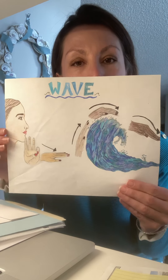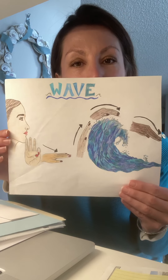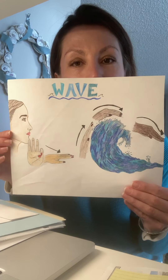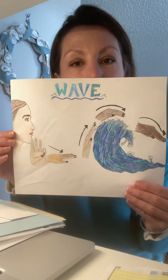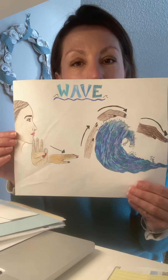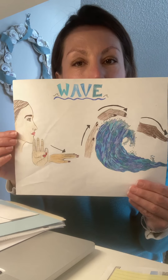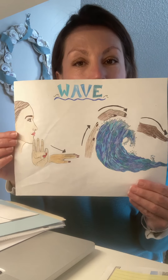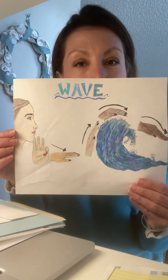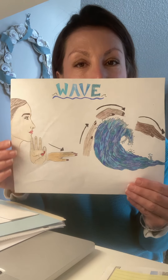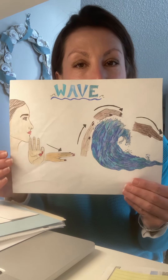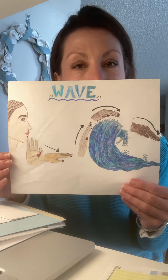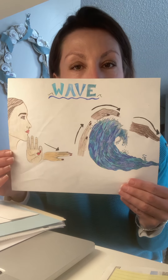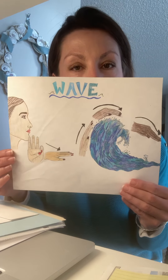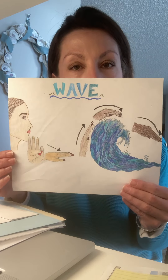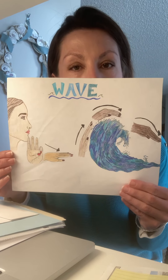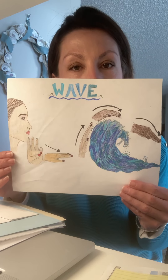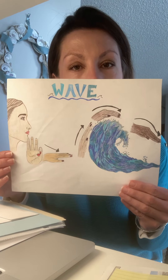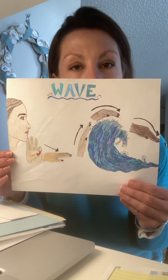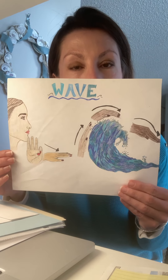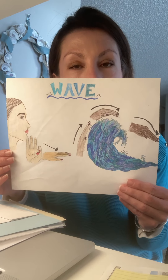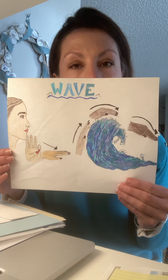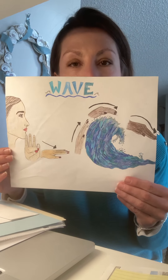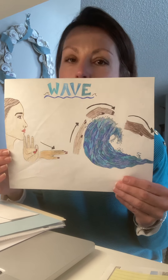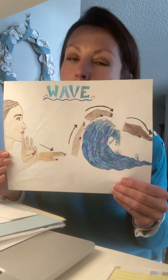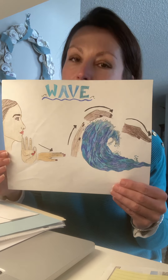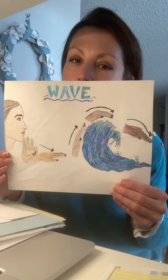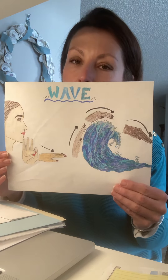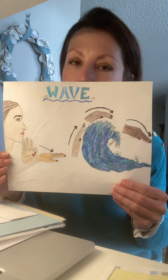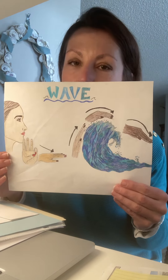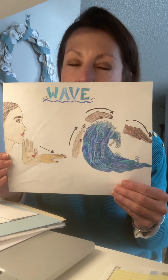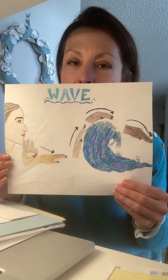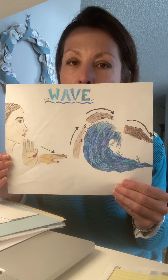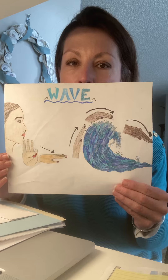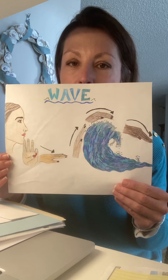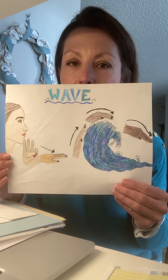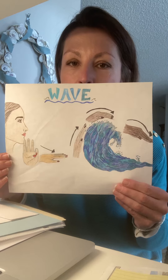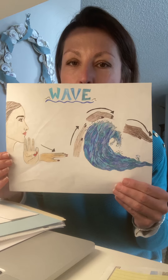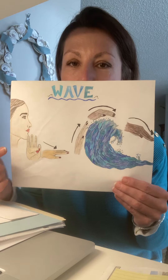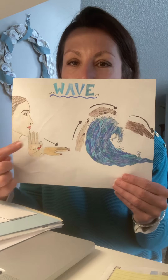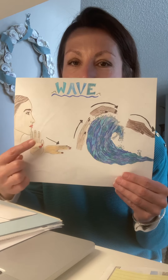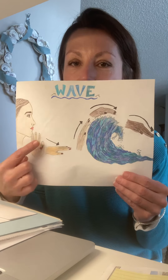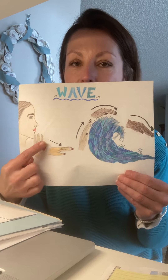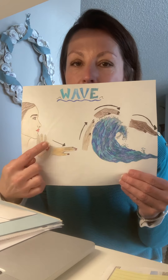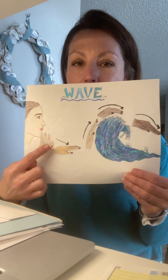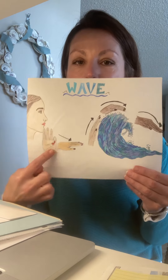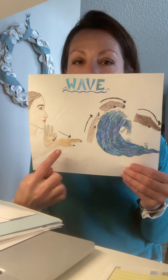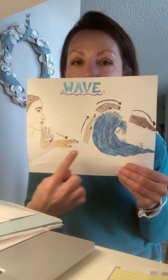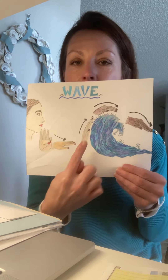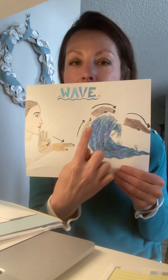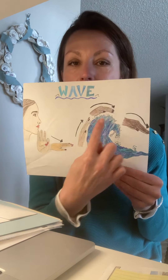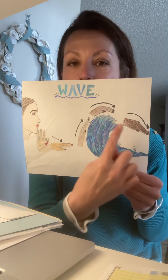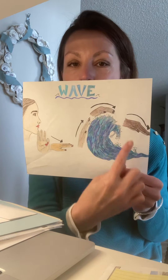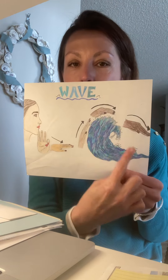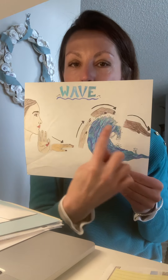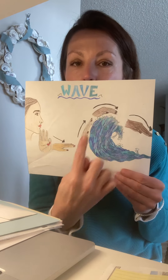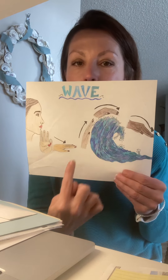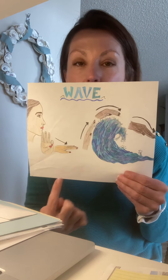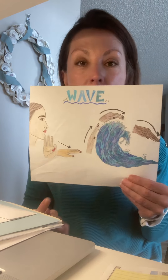and directionality into her art. Chuck Baird's art does not include this type of directionality or directions,